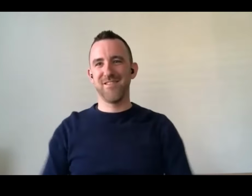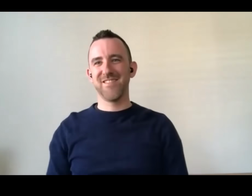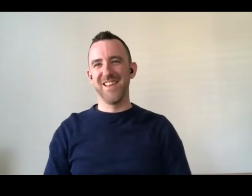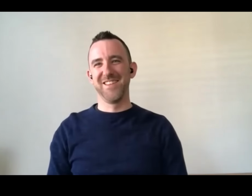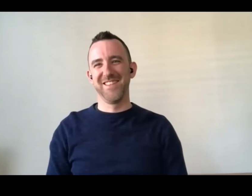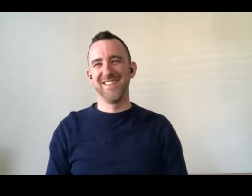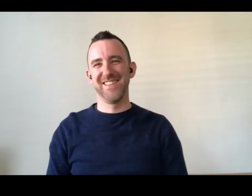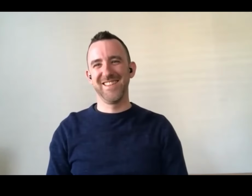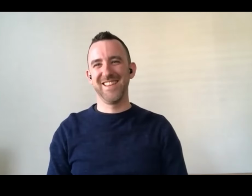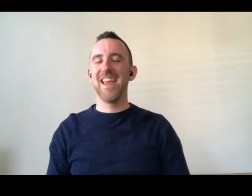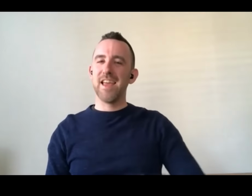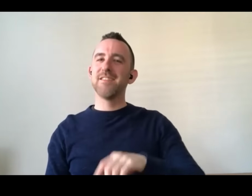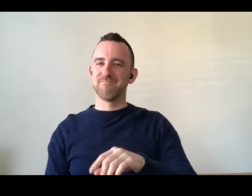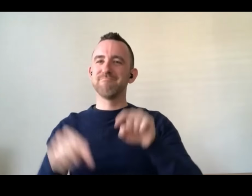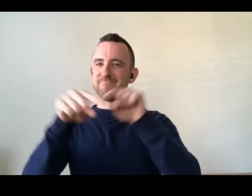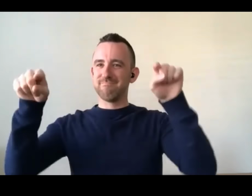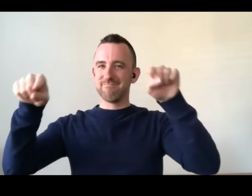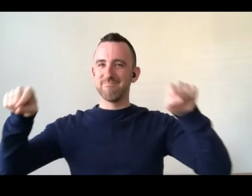It's a 10-sided table, okay?